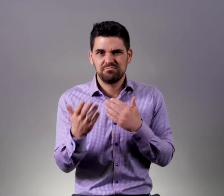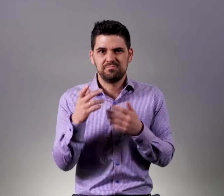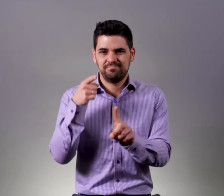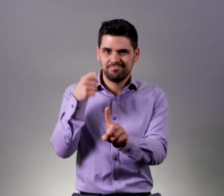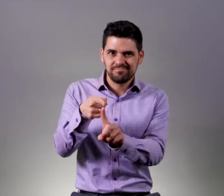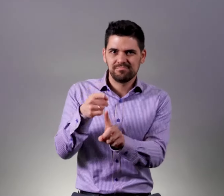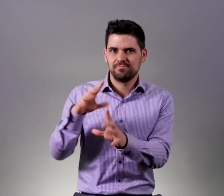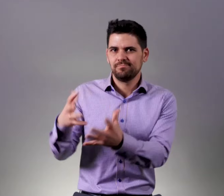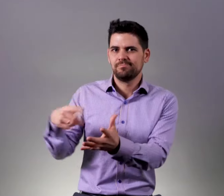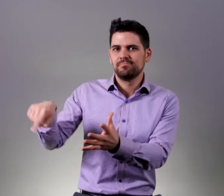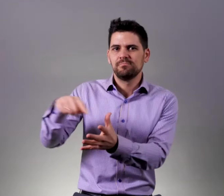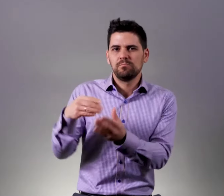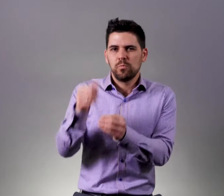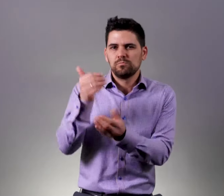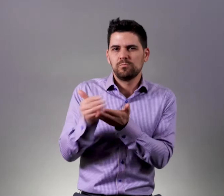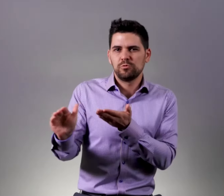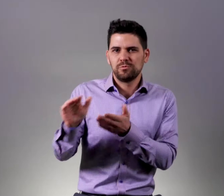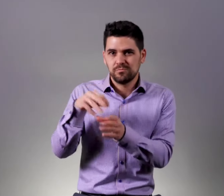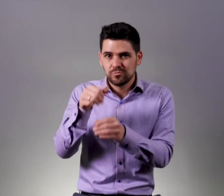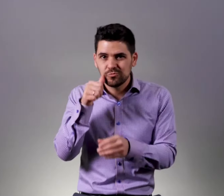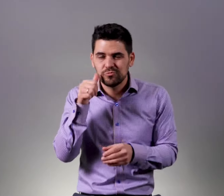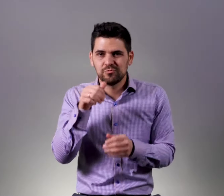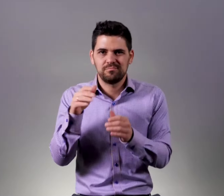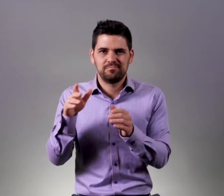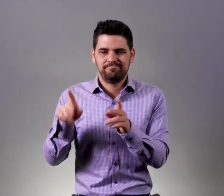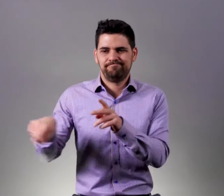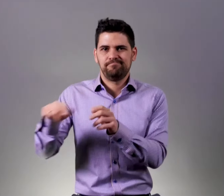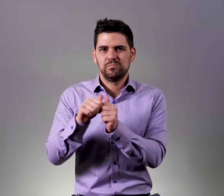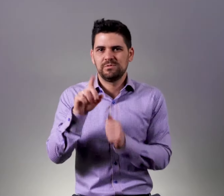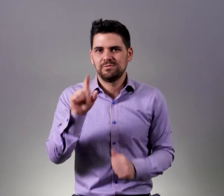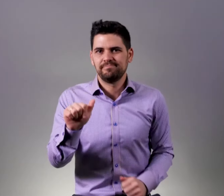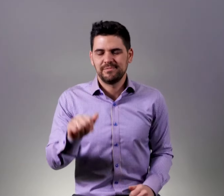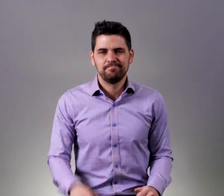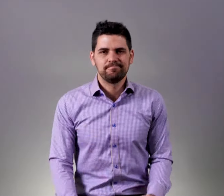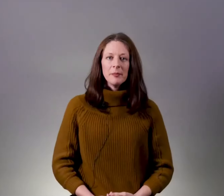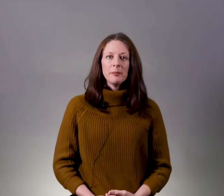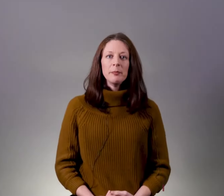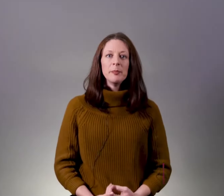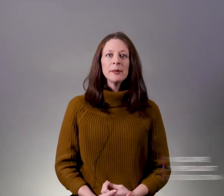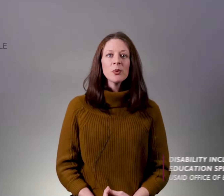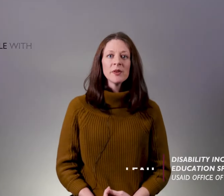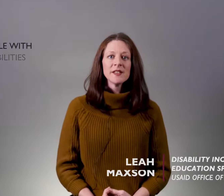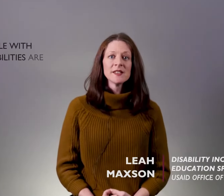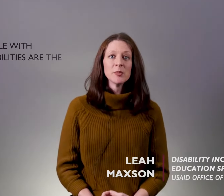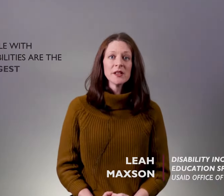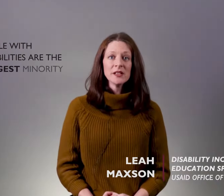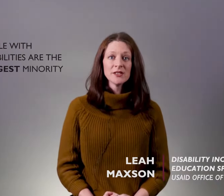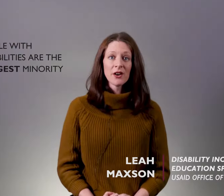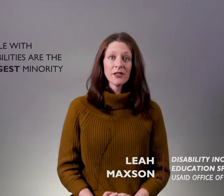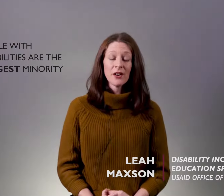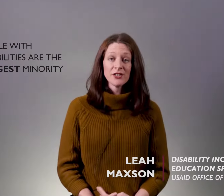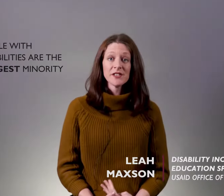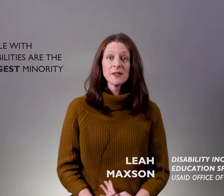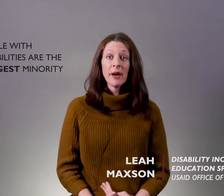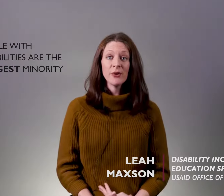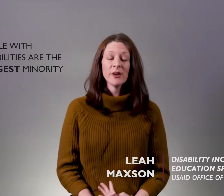particularly marginalized groups, including girls and children or youth with disabilities. People with disabilities are the largest